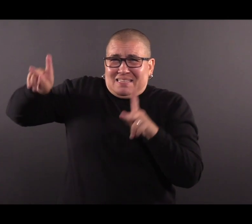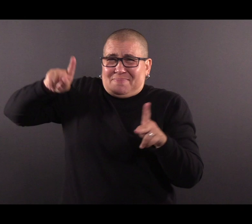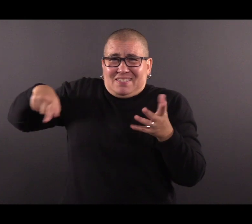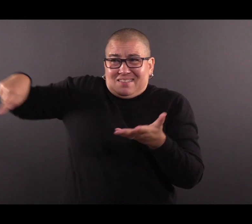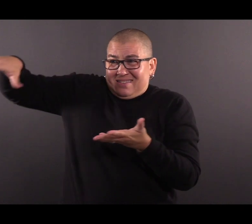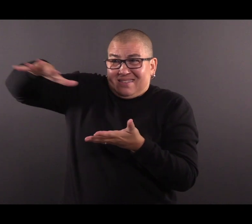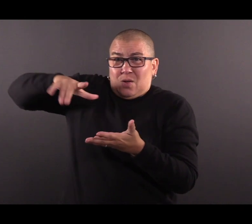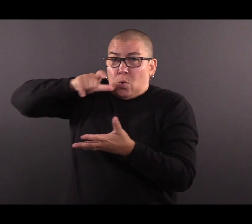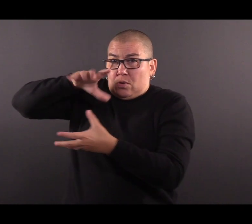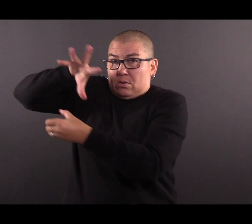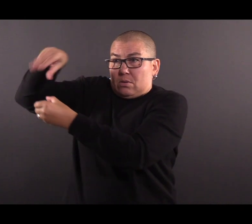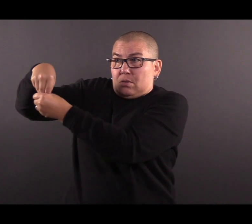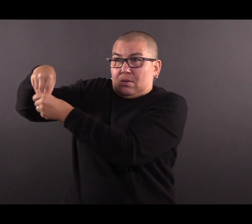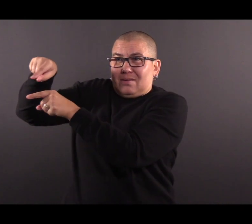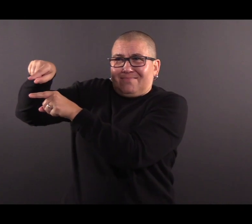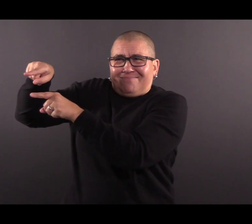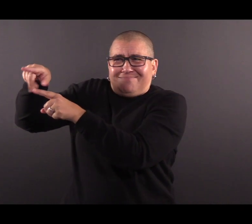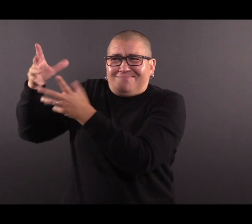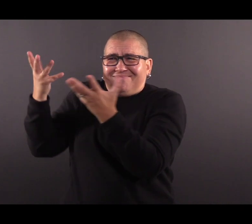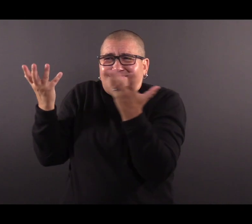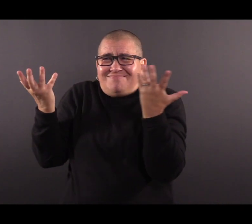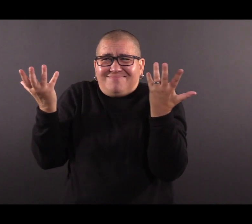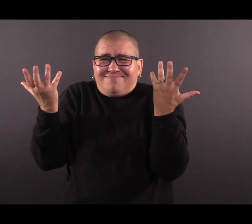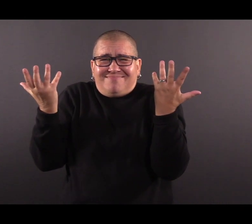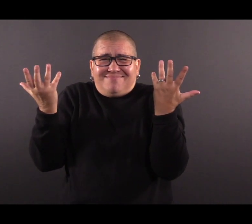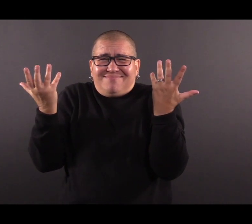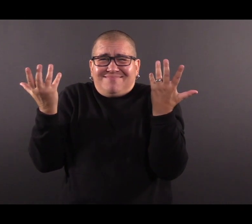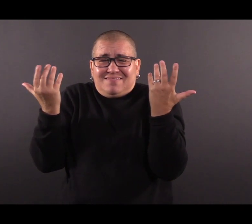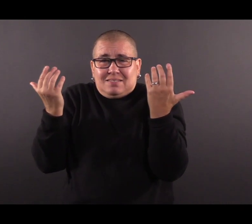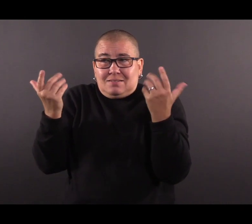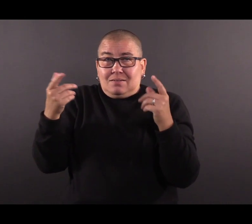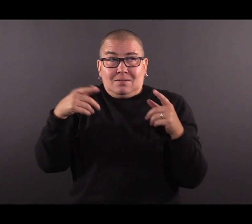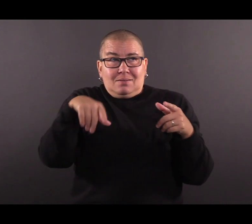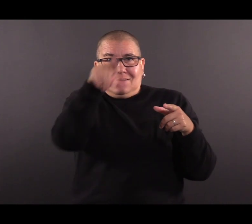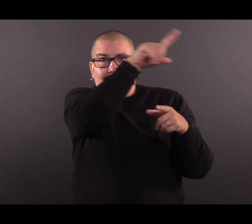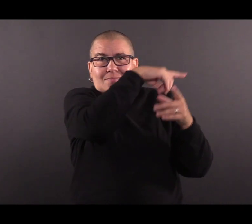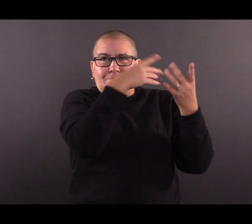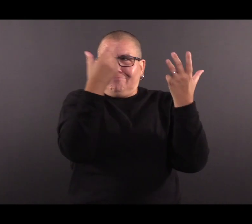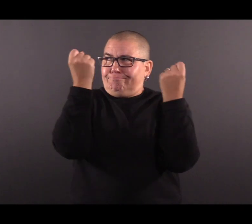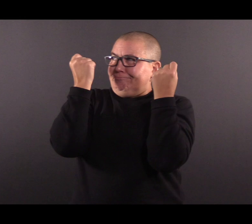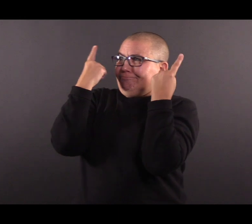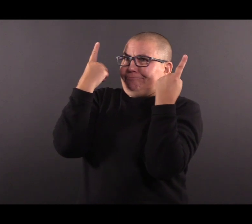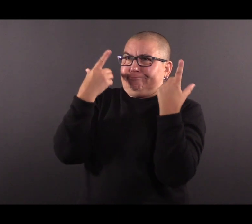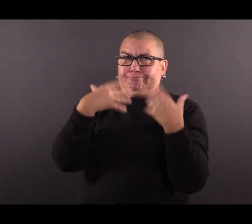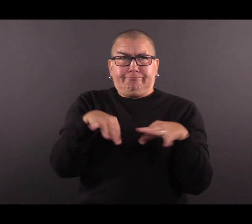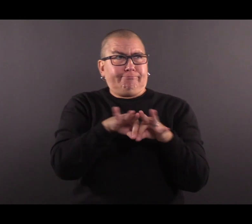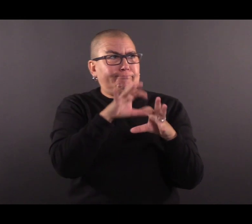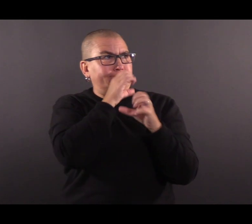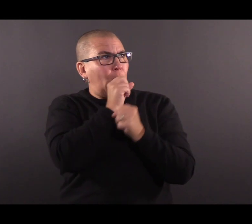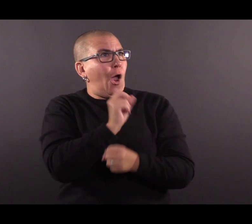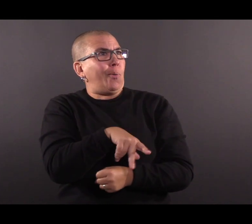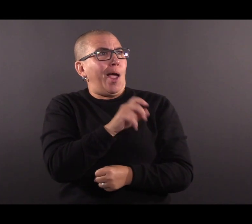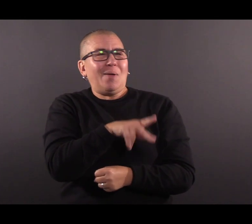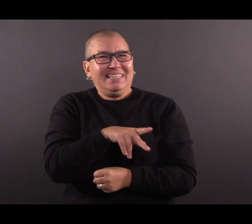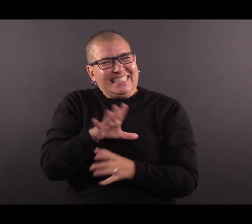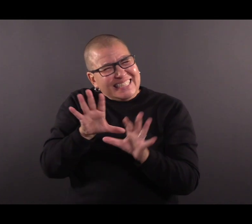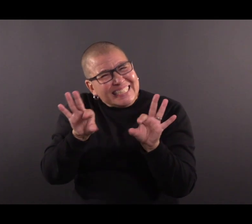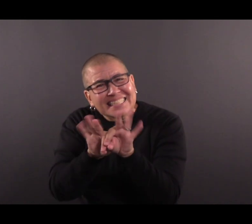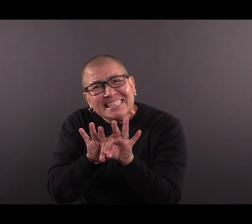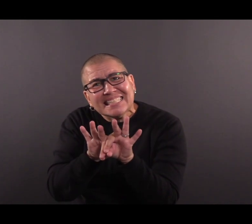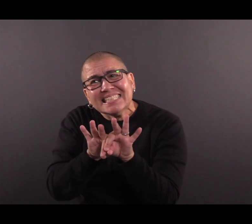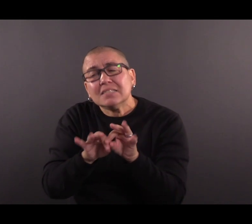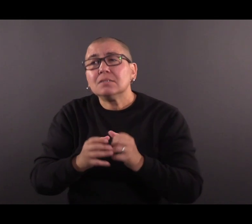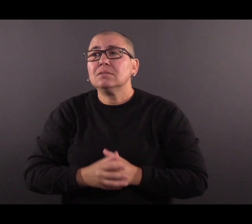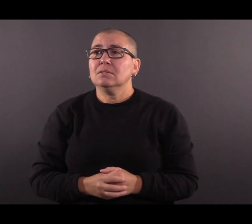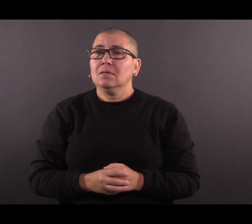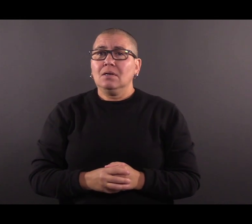Many practitioners outside of the VSP world lack understanding of the importance